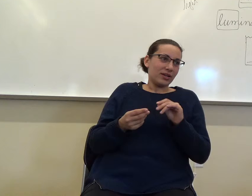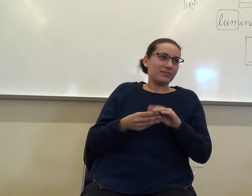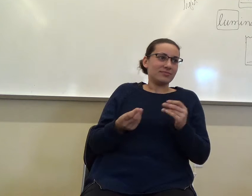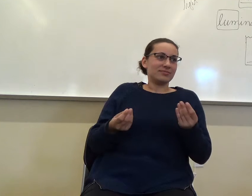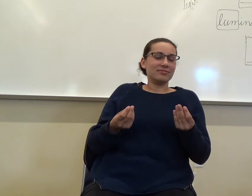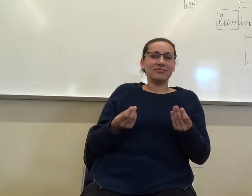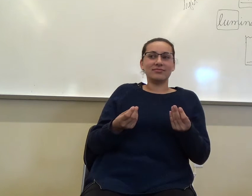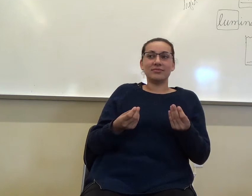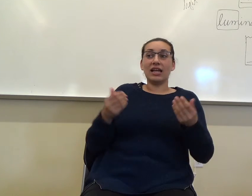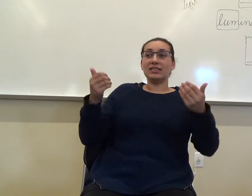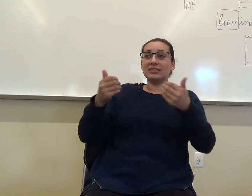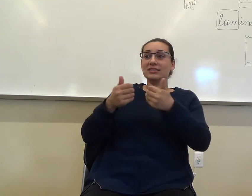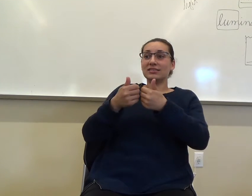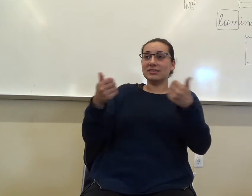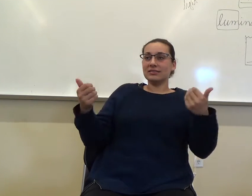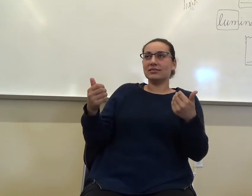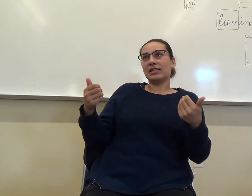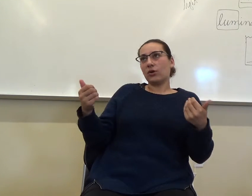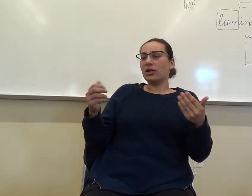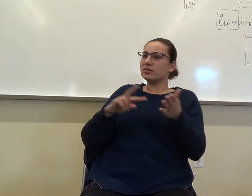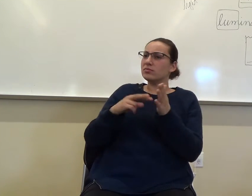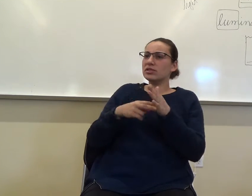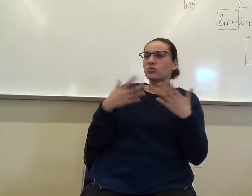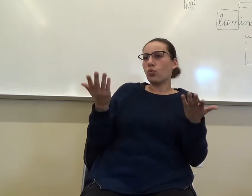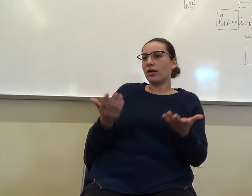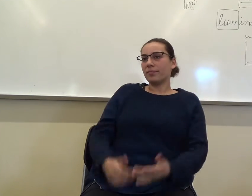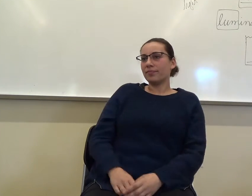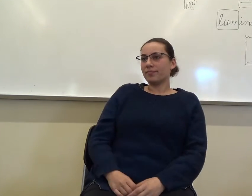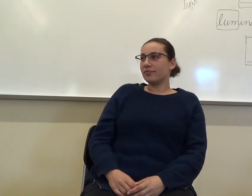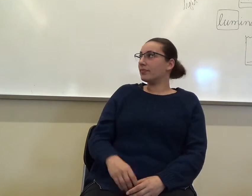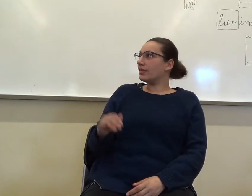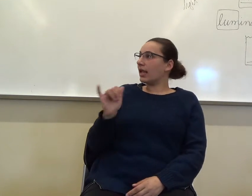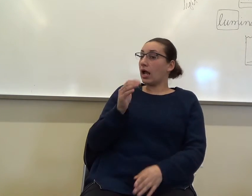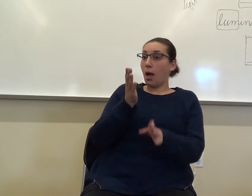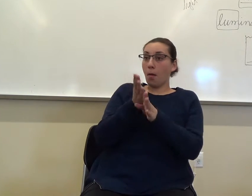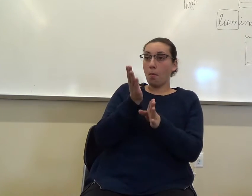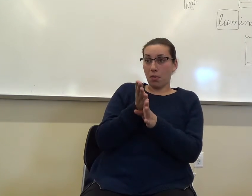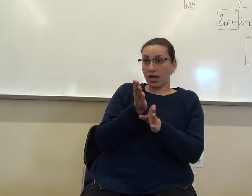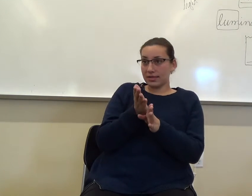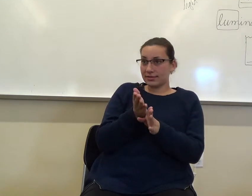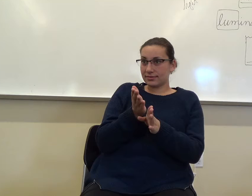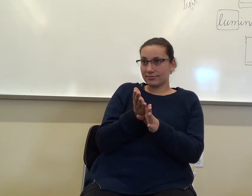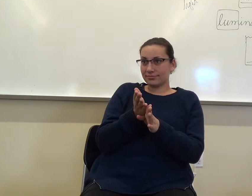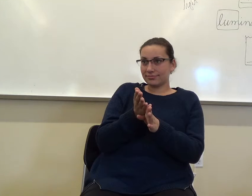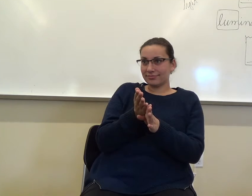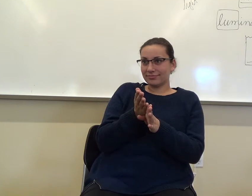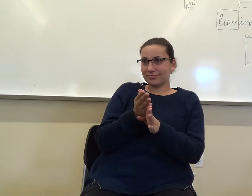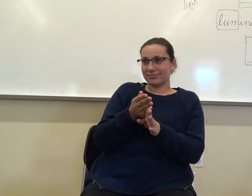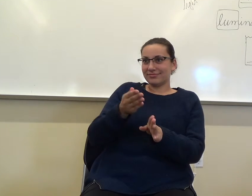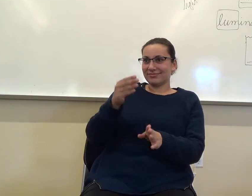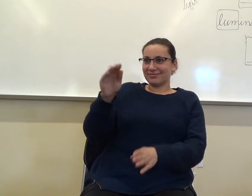Segregation means what? If a bus is segregated, what does that